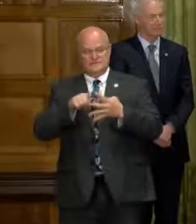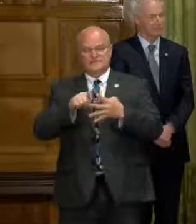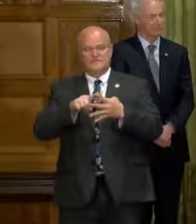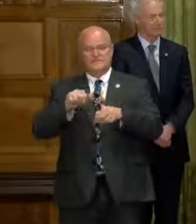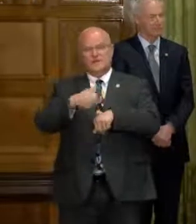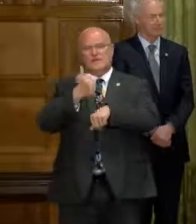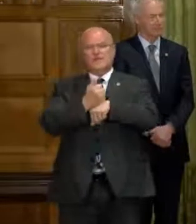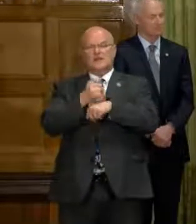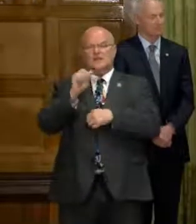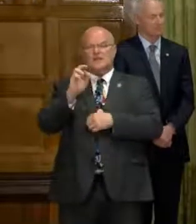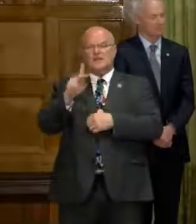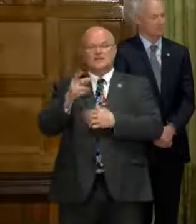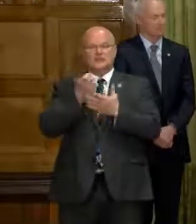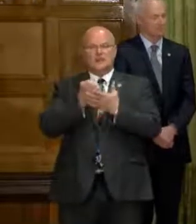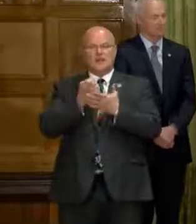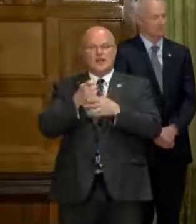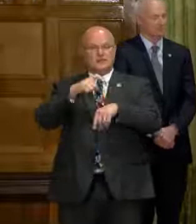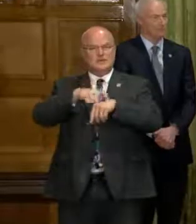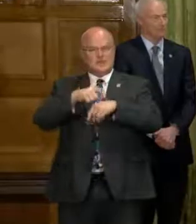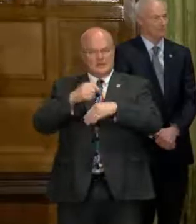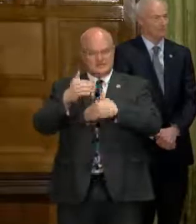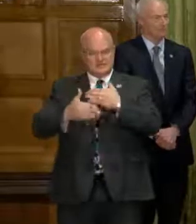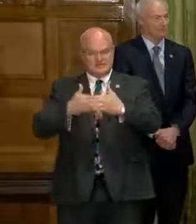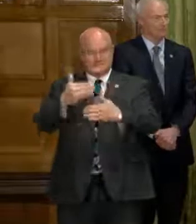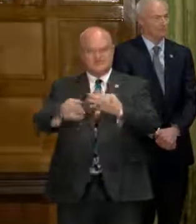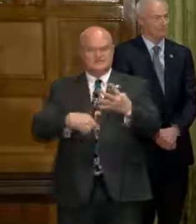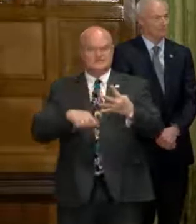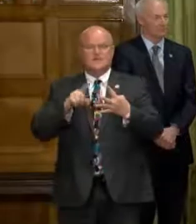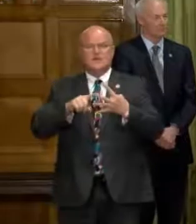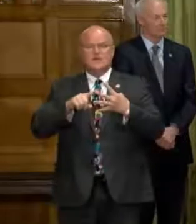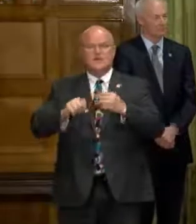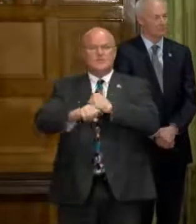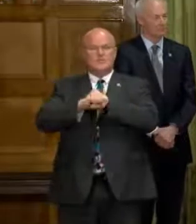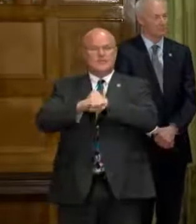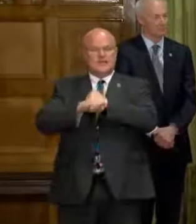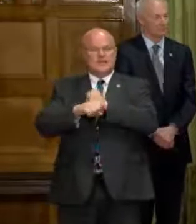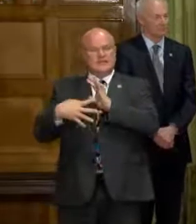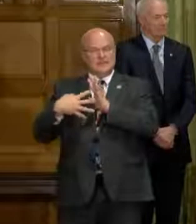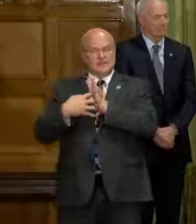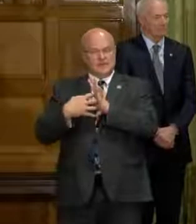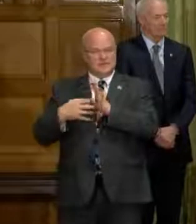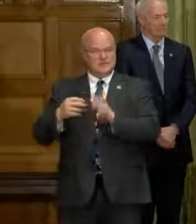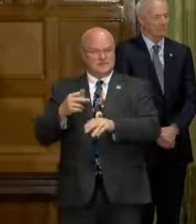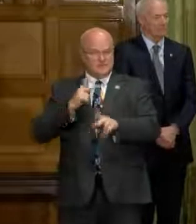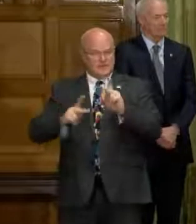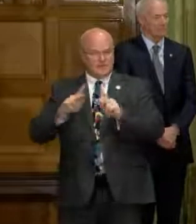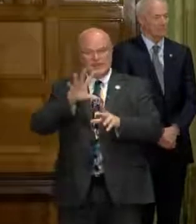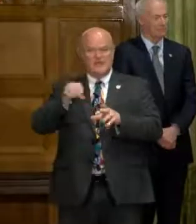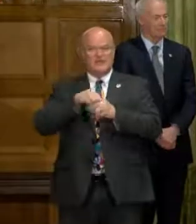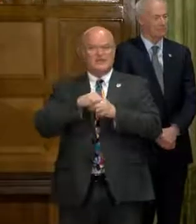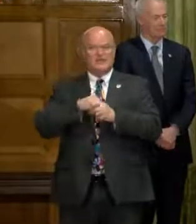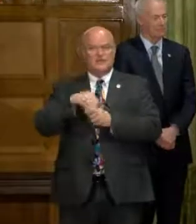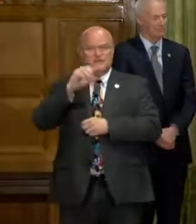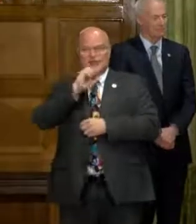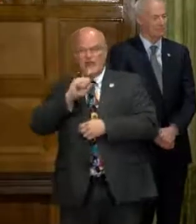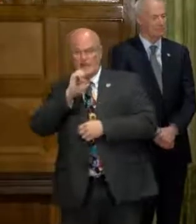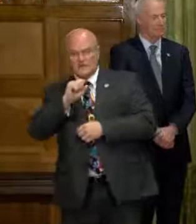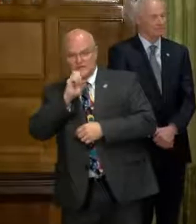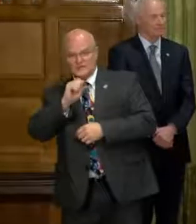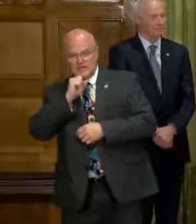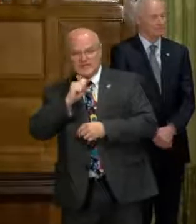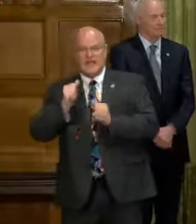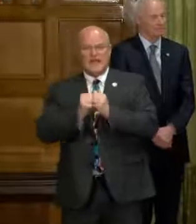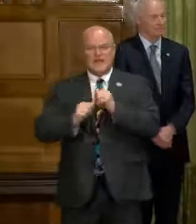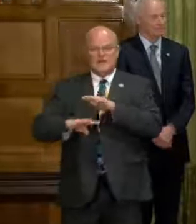Arkansas economy in a timely fashion. The second is protecting our most vulnerable. Those include the elderly and those